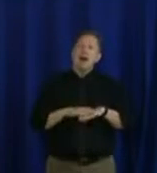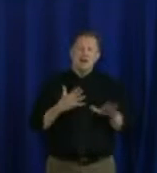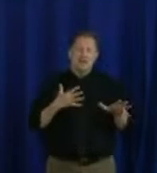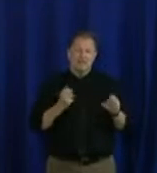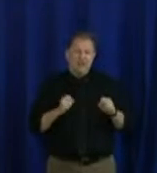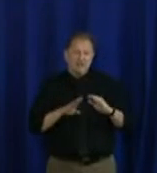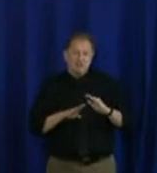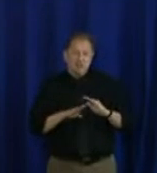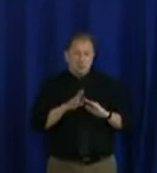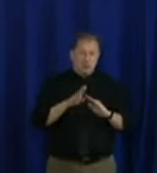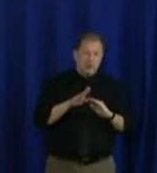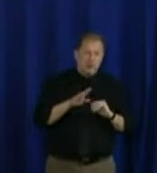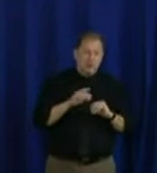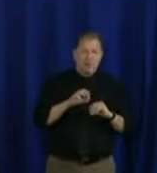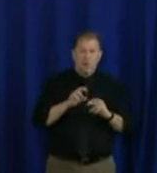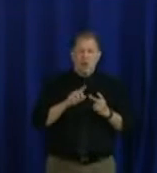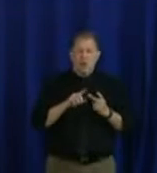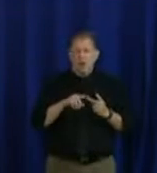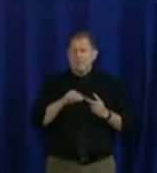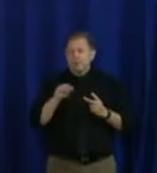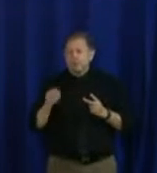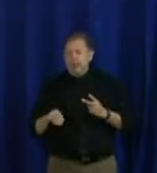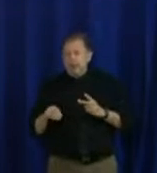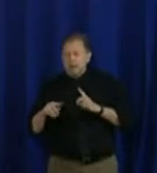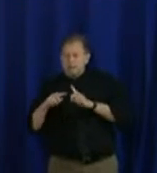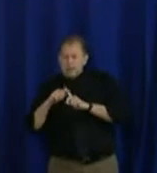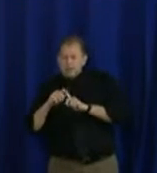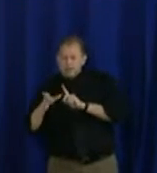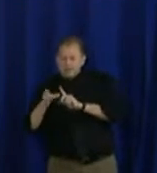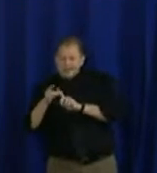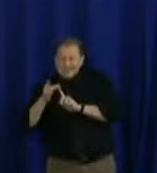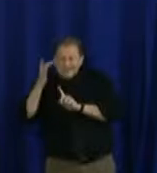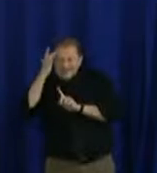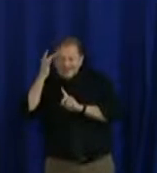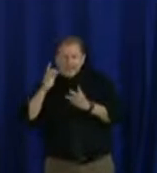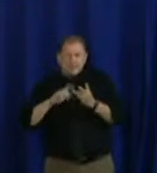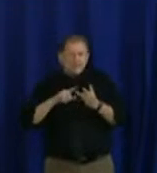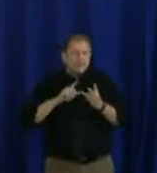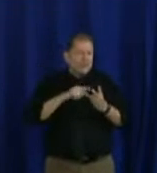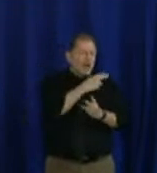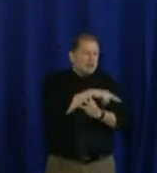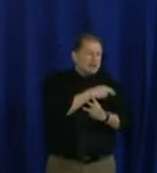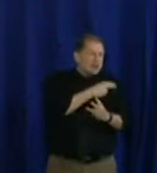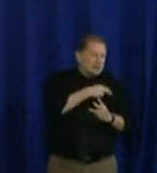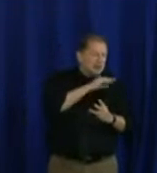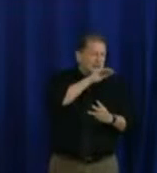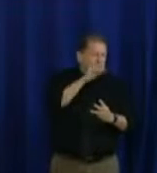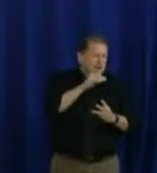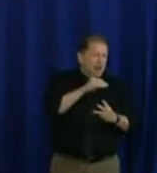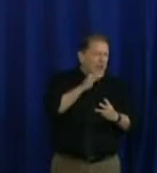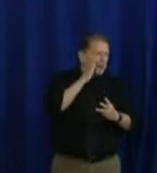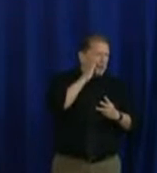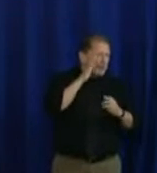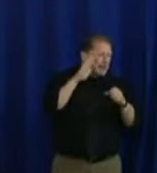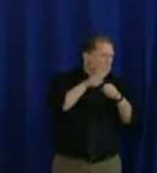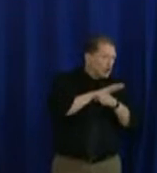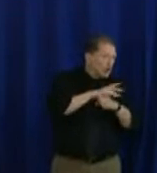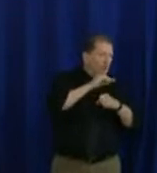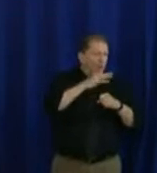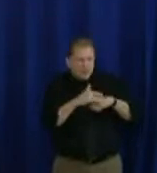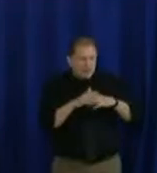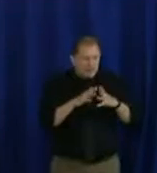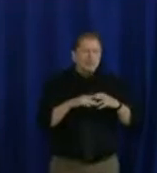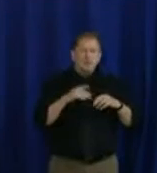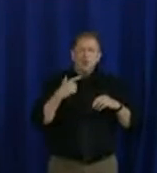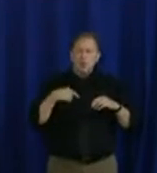increase? What's happening with our percent positivity? Are we seeing any impact on the healthcare system? We continue to follow all of those metrics, and they all